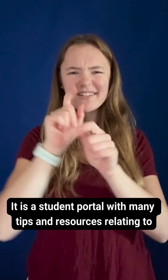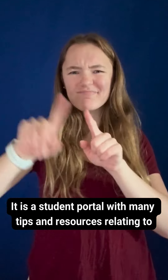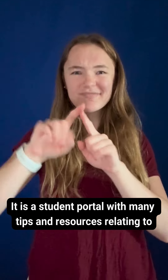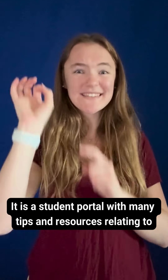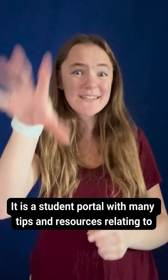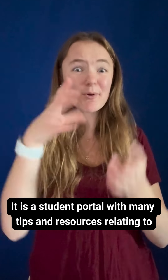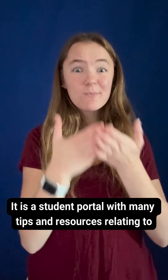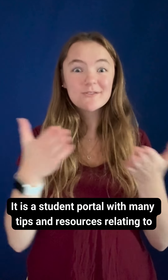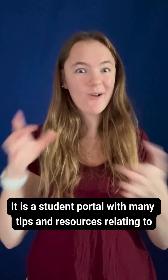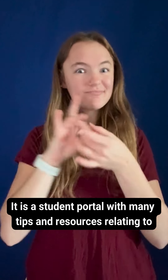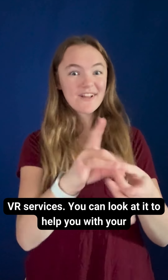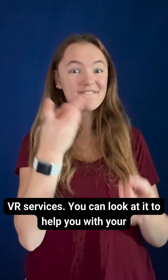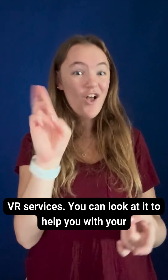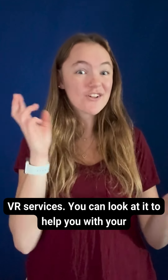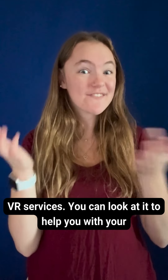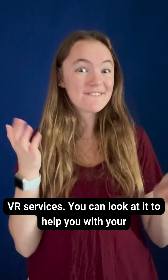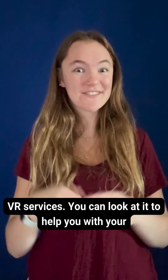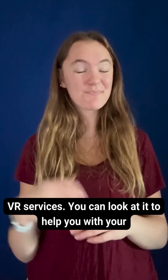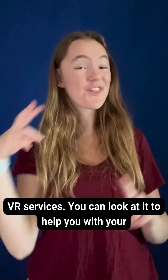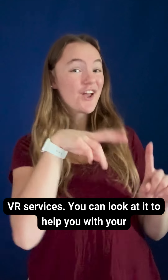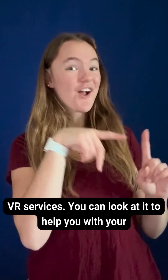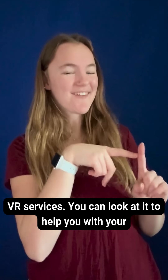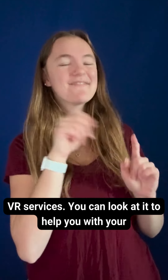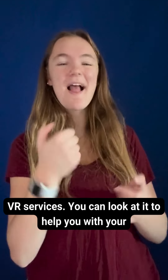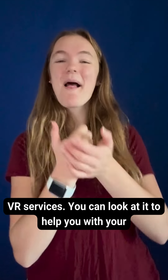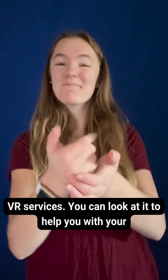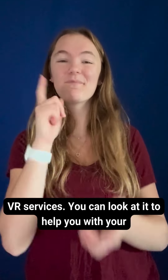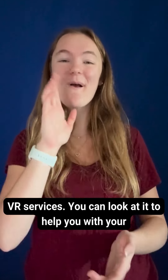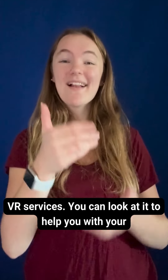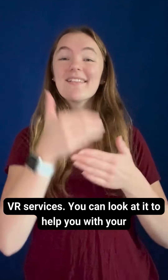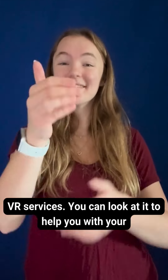resources relating to VR services. You can look at it to help you with your next appointment